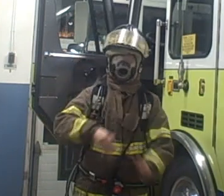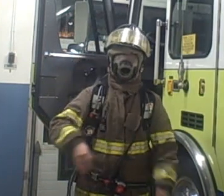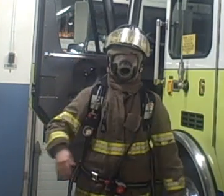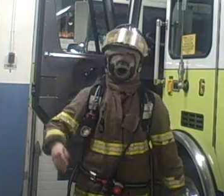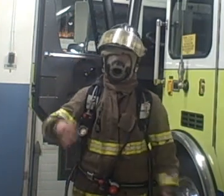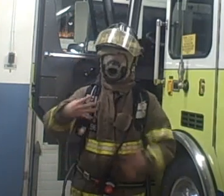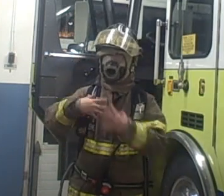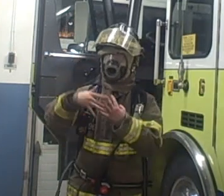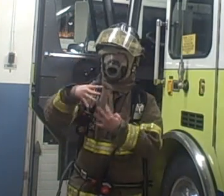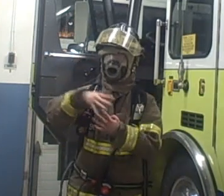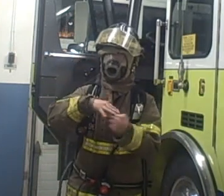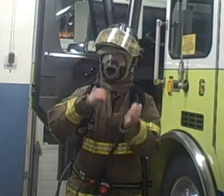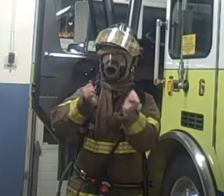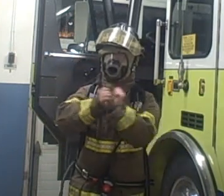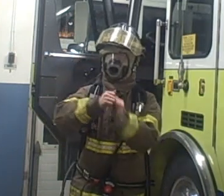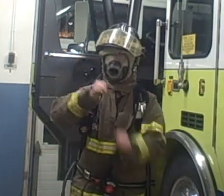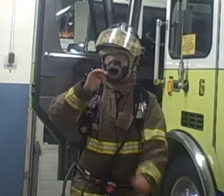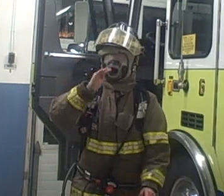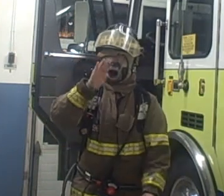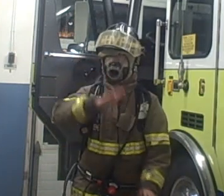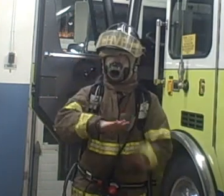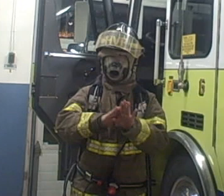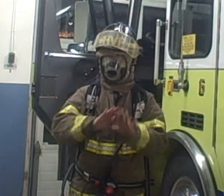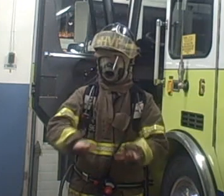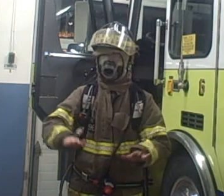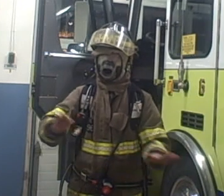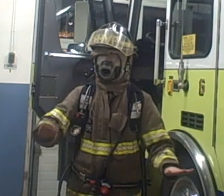again to hang out with his